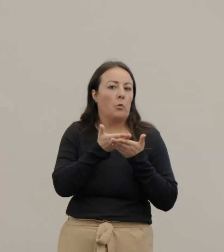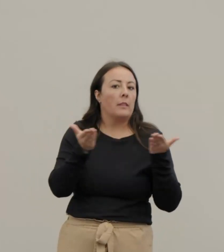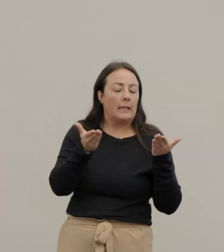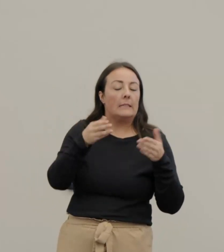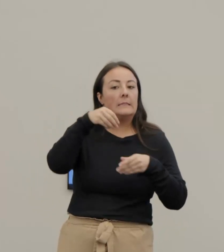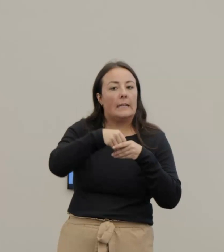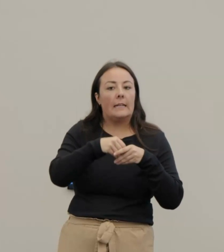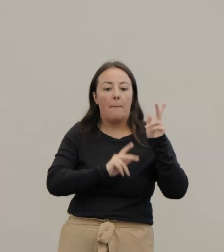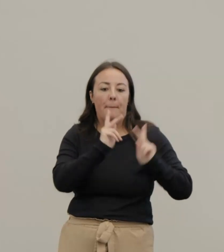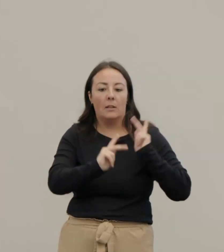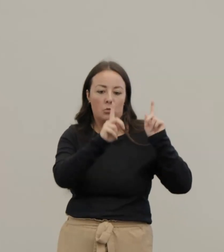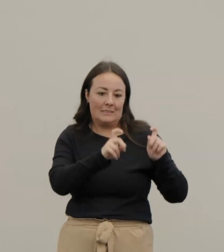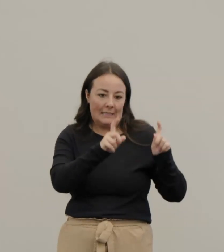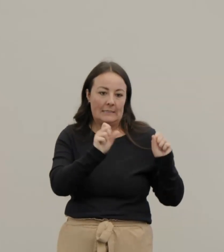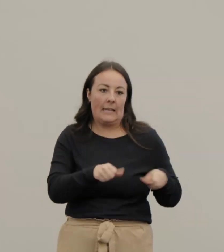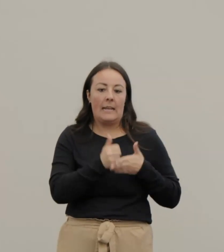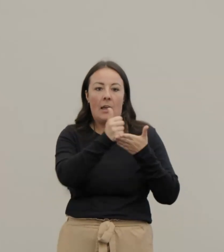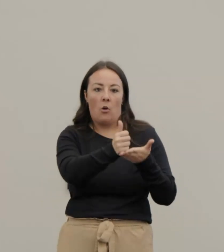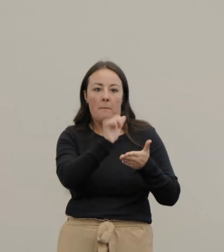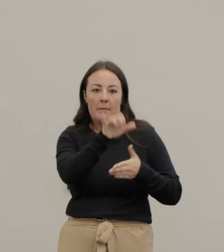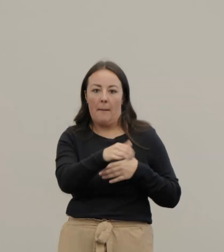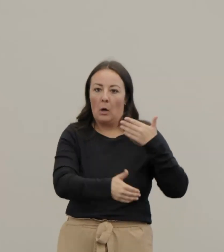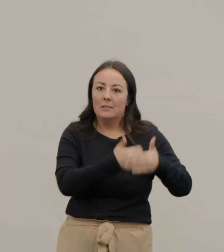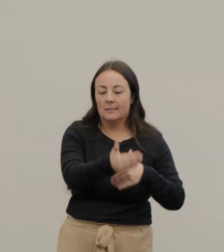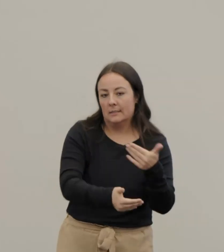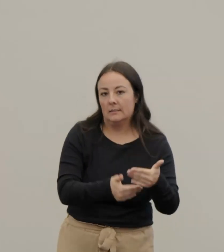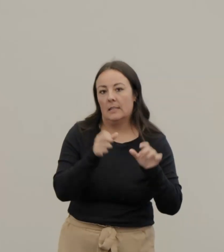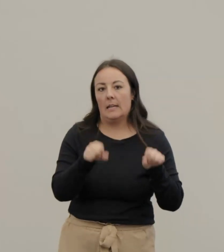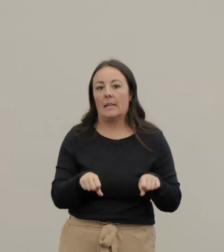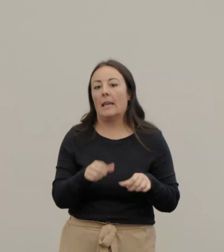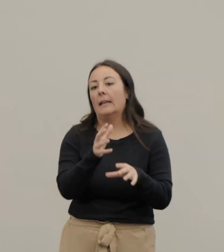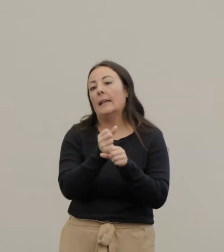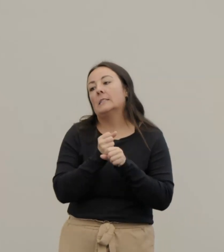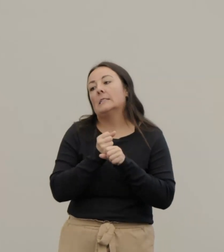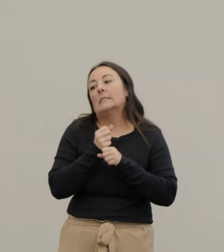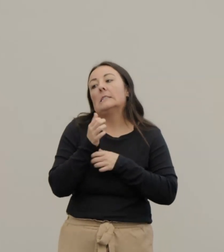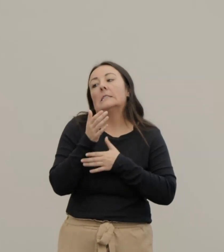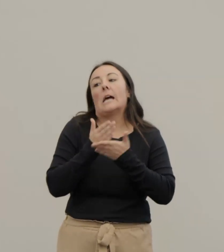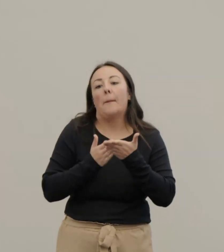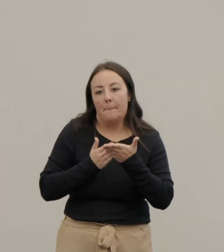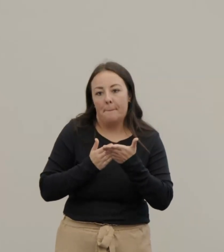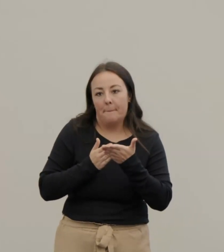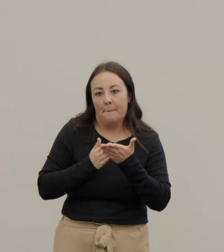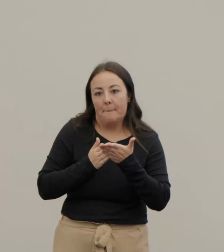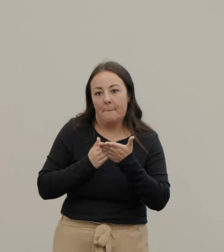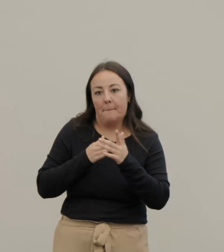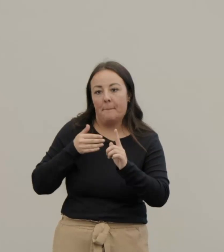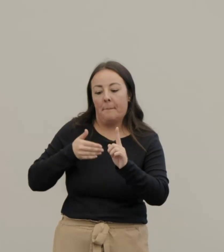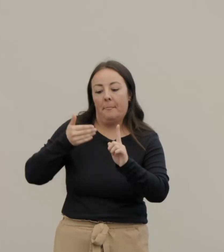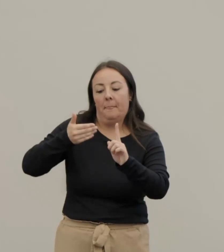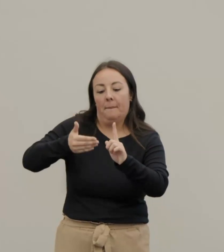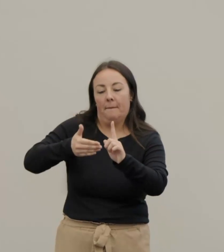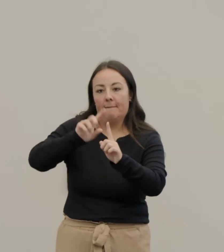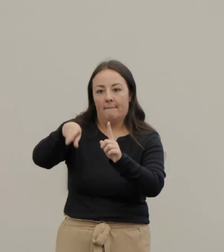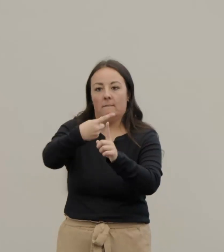do yourself that could help that process and at least get you some of the way to accessible, right?